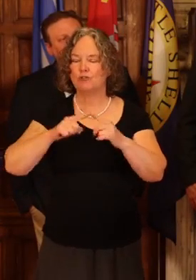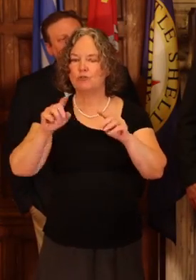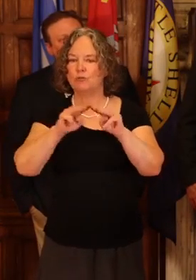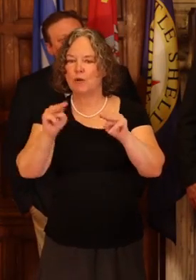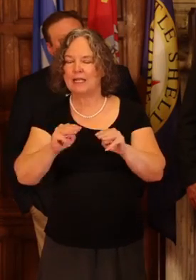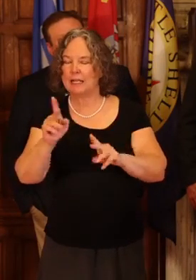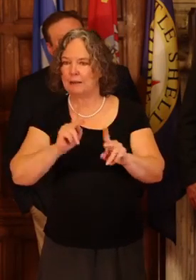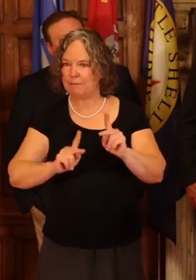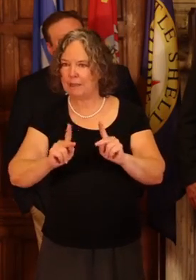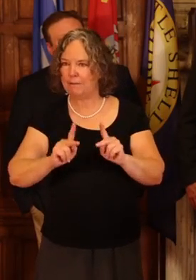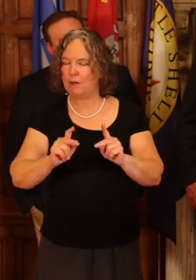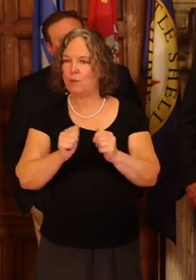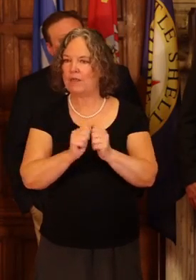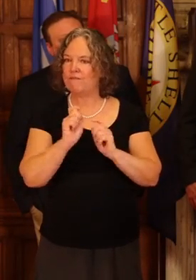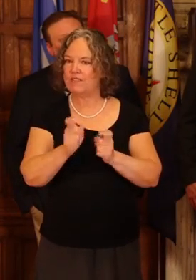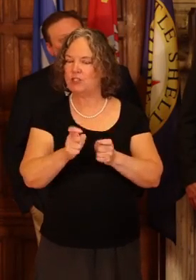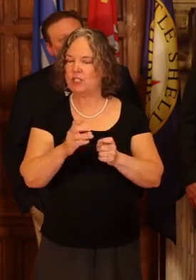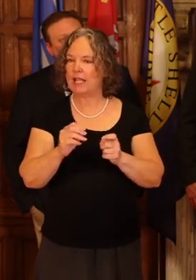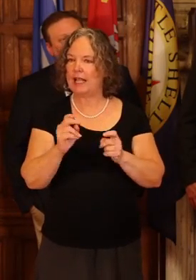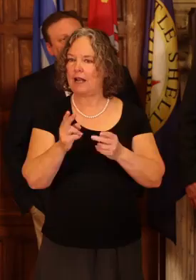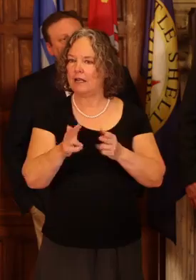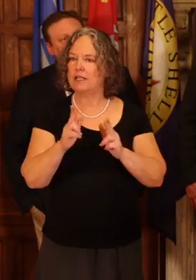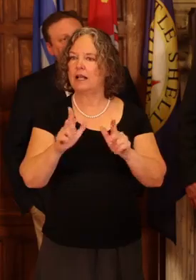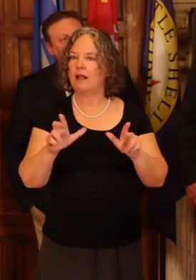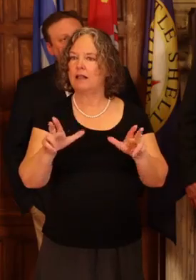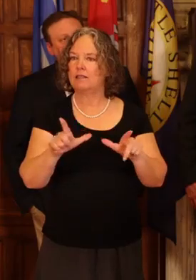licenses, so that's really great.